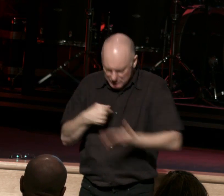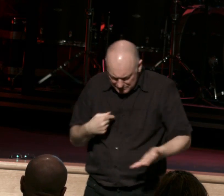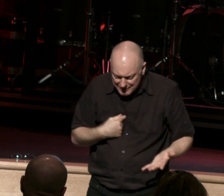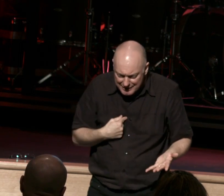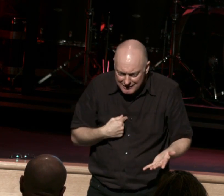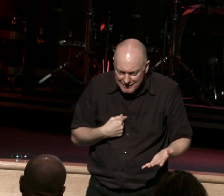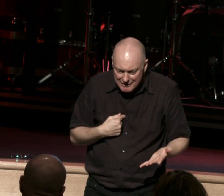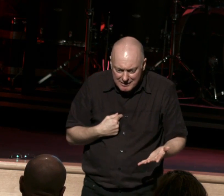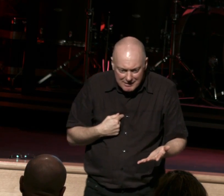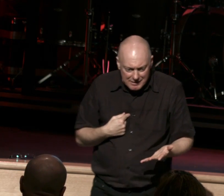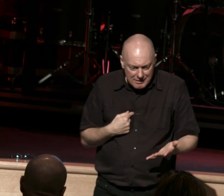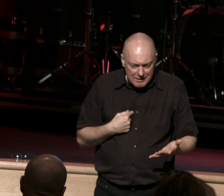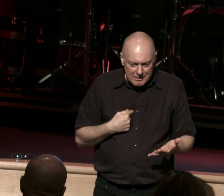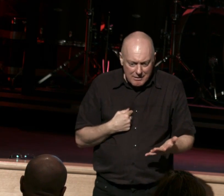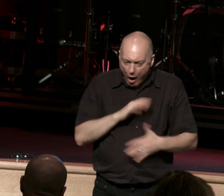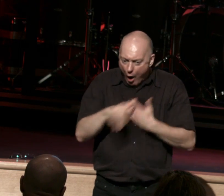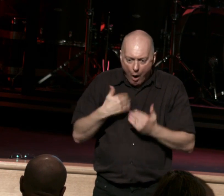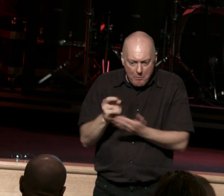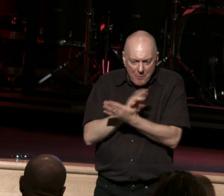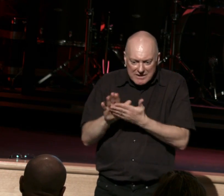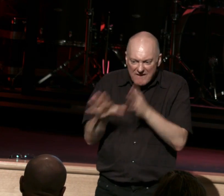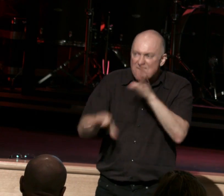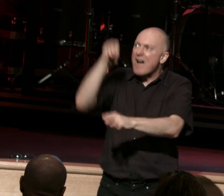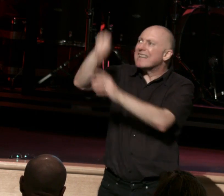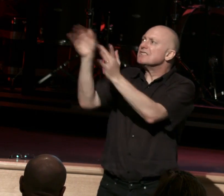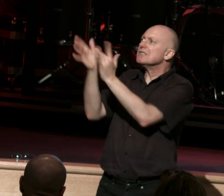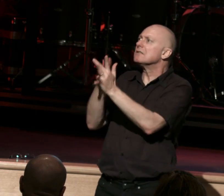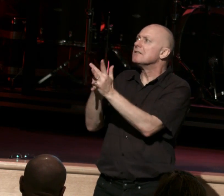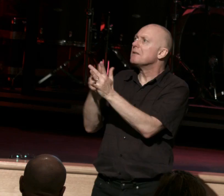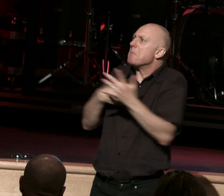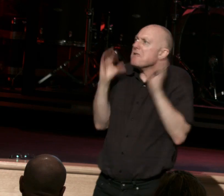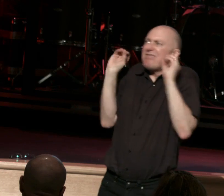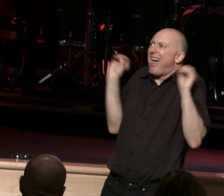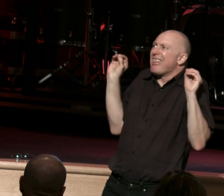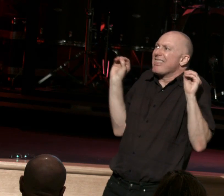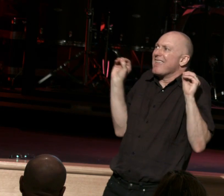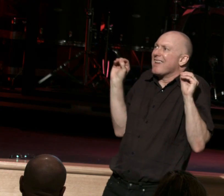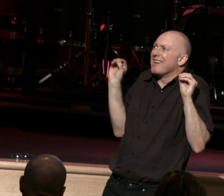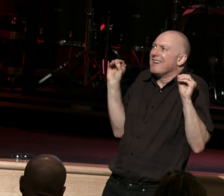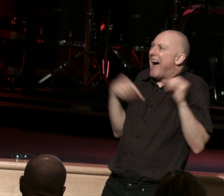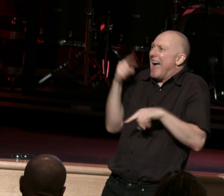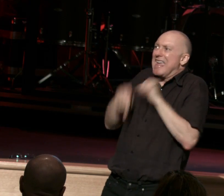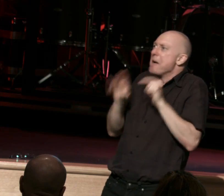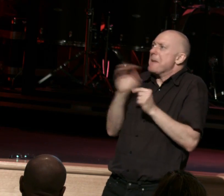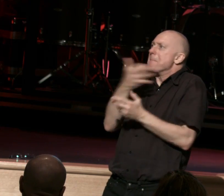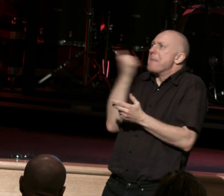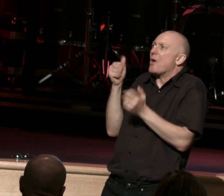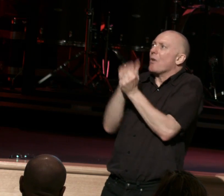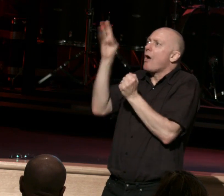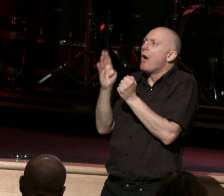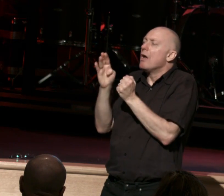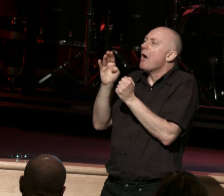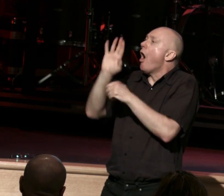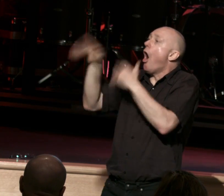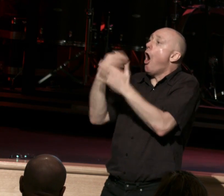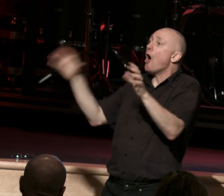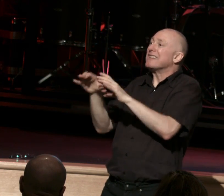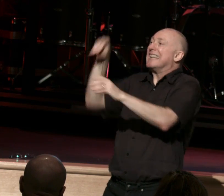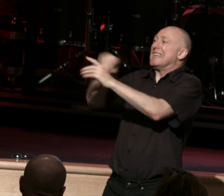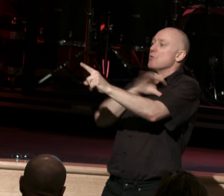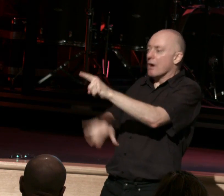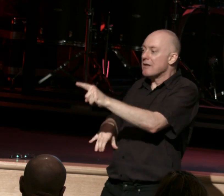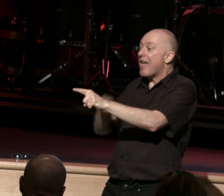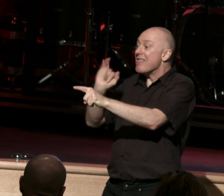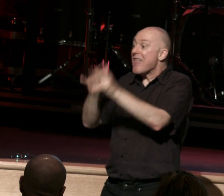has washed them, that all their righteousness is found in Jesus Christ, that there's nothing they can do to be in a better standing with God, it's all been